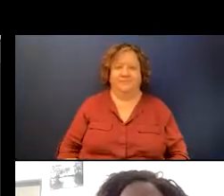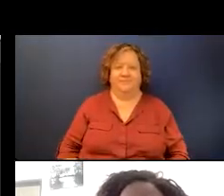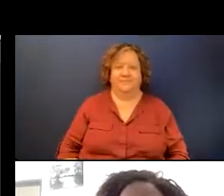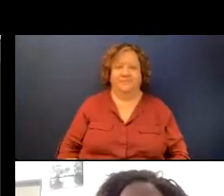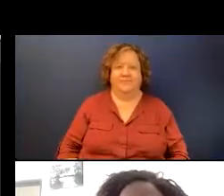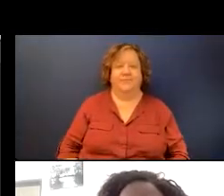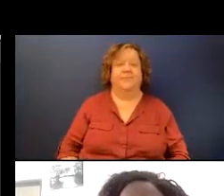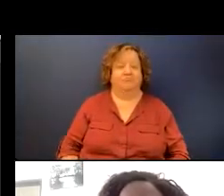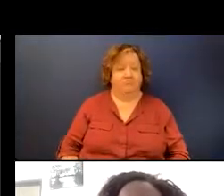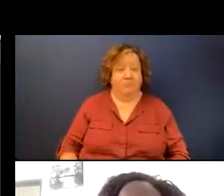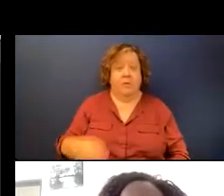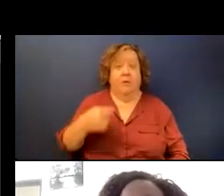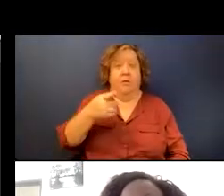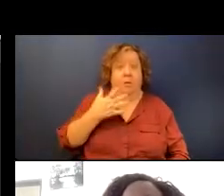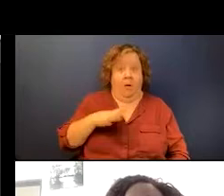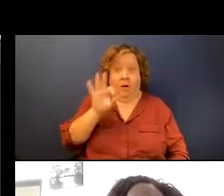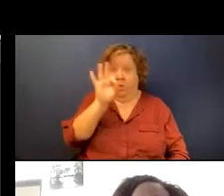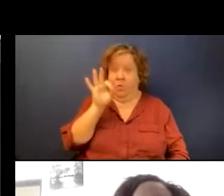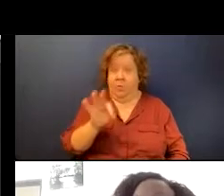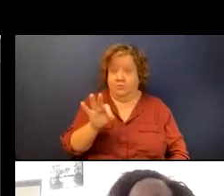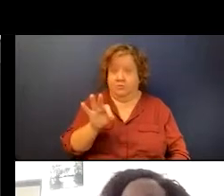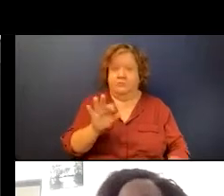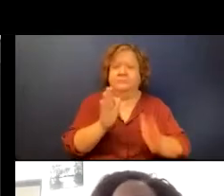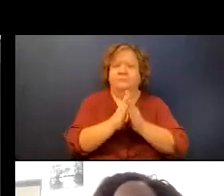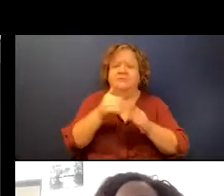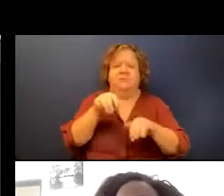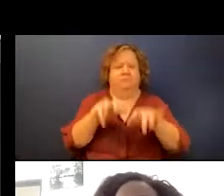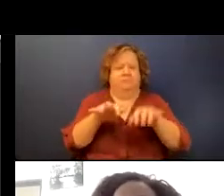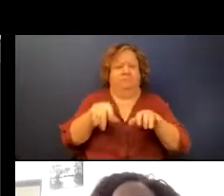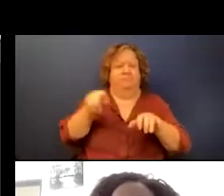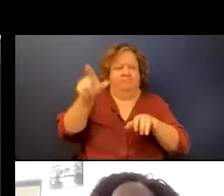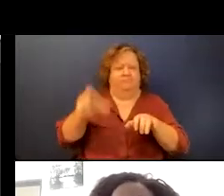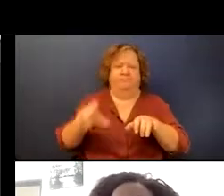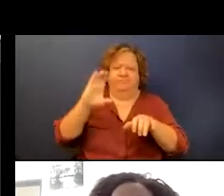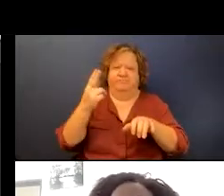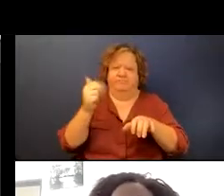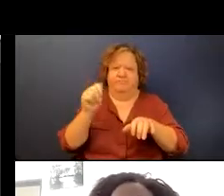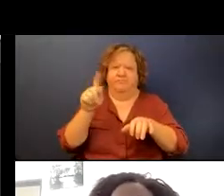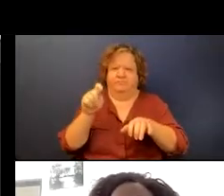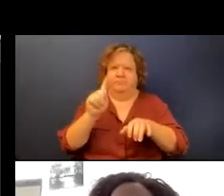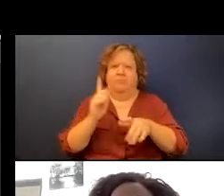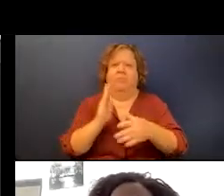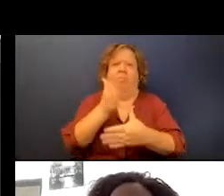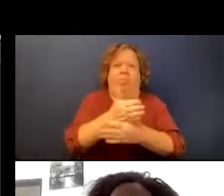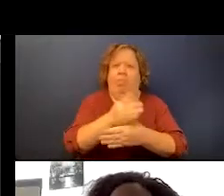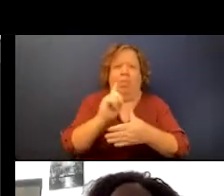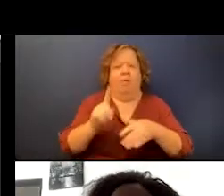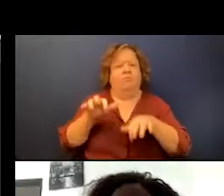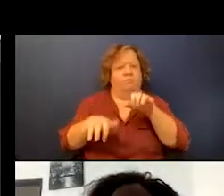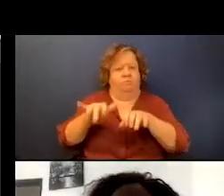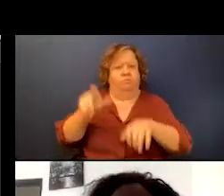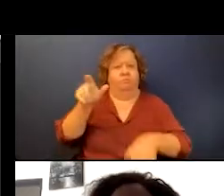the stream text link provided in the chat box. Then also be reminded that there is live